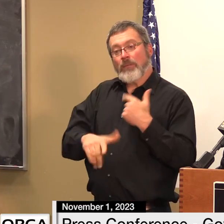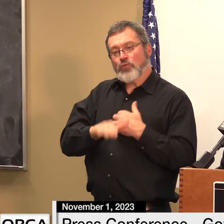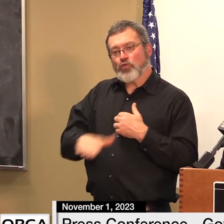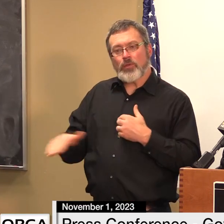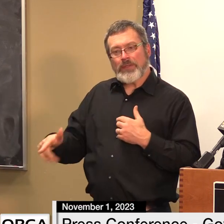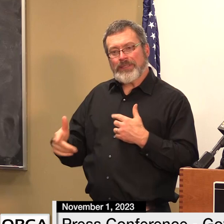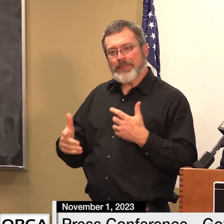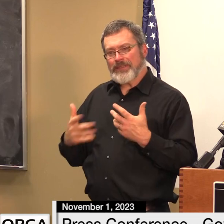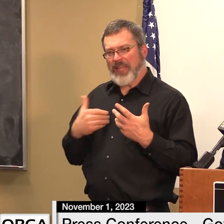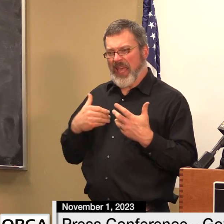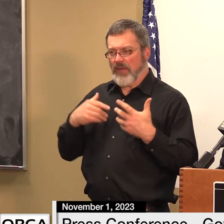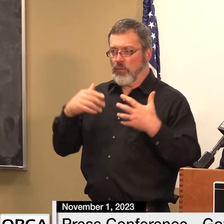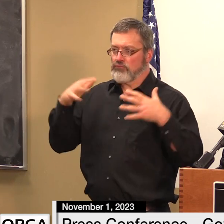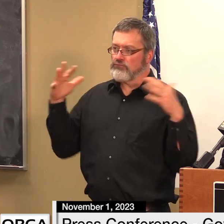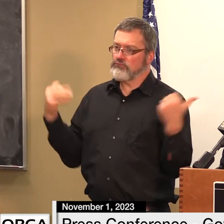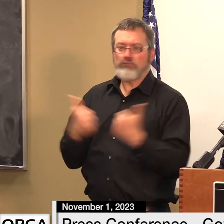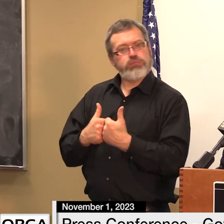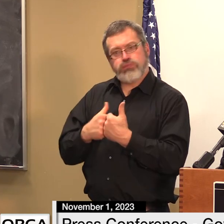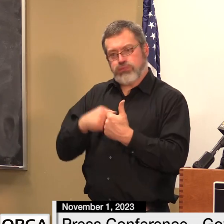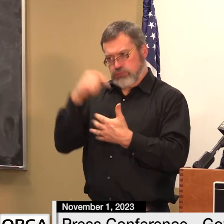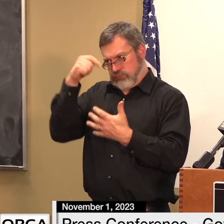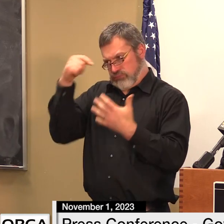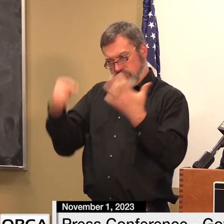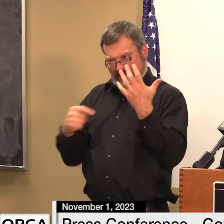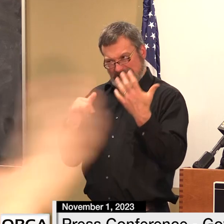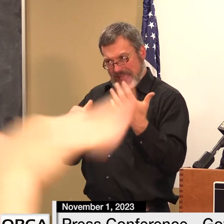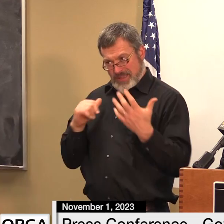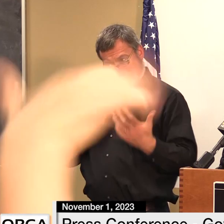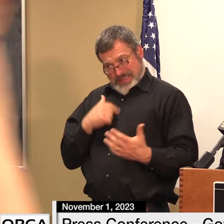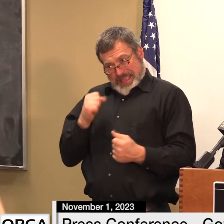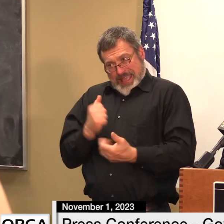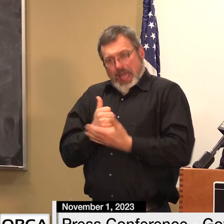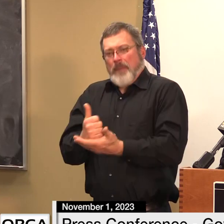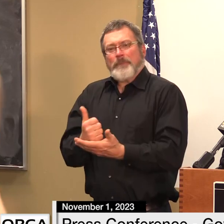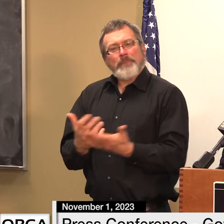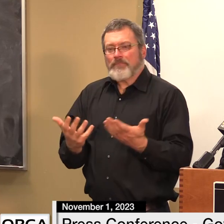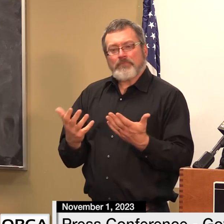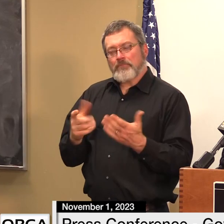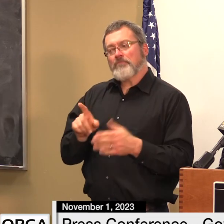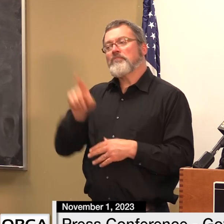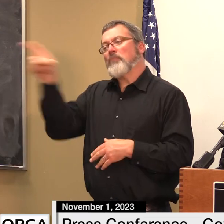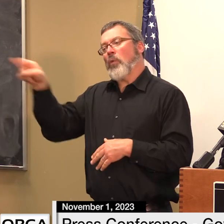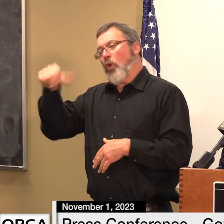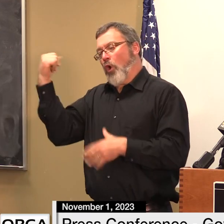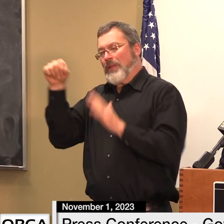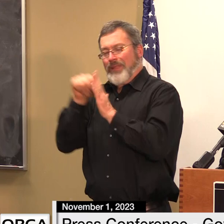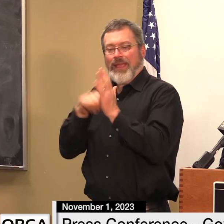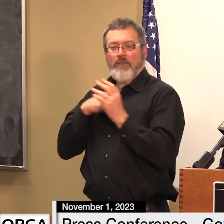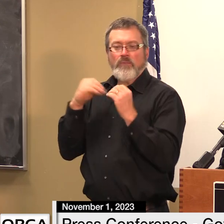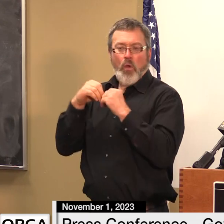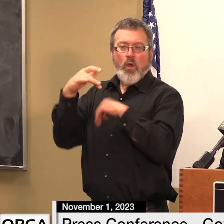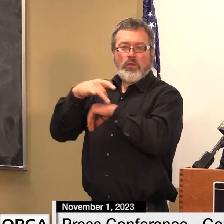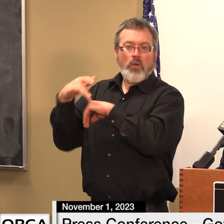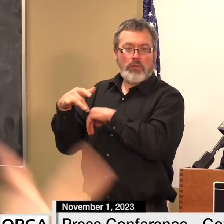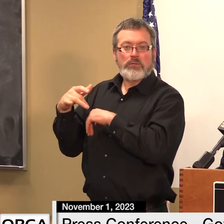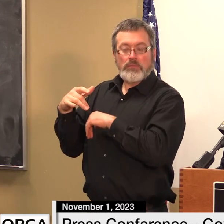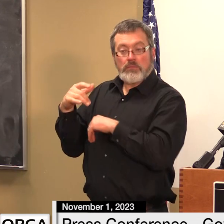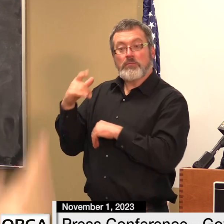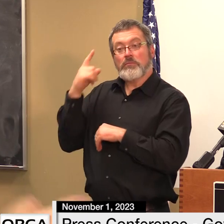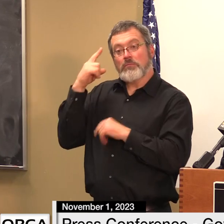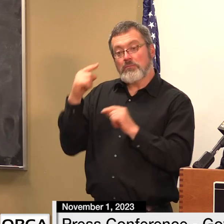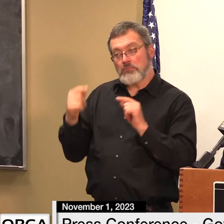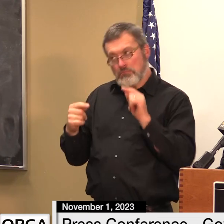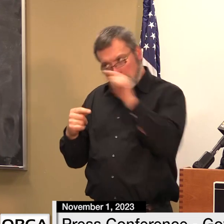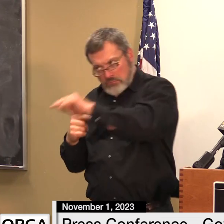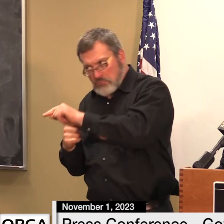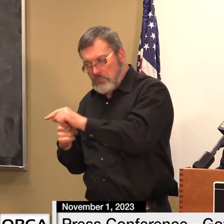actually attend to in Vermont, and they do go to some out-of-state programs. We visit those programs once a month to make sure we're checking in